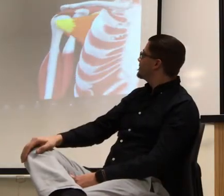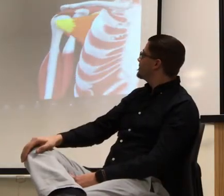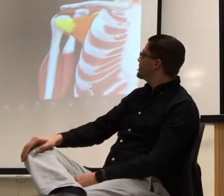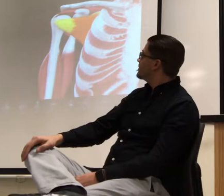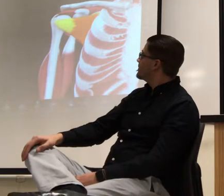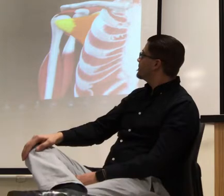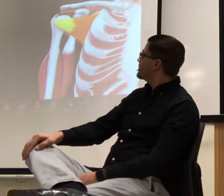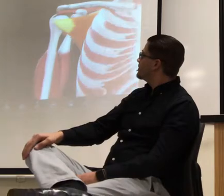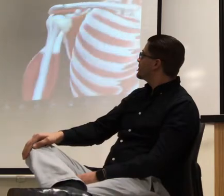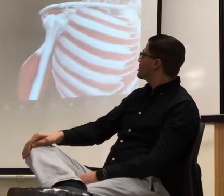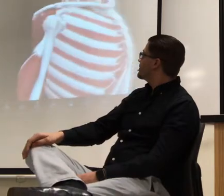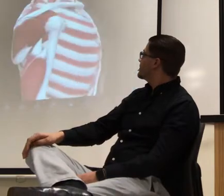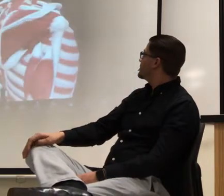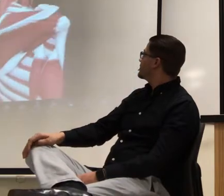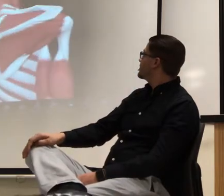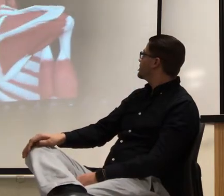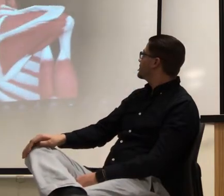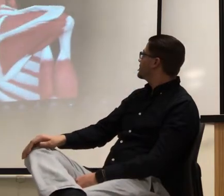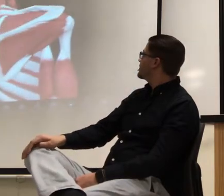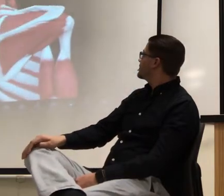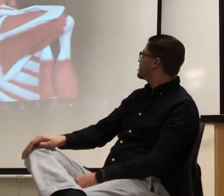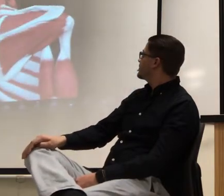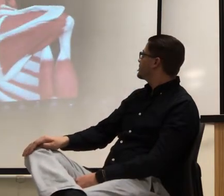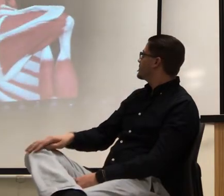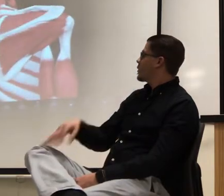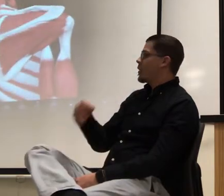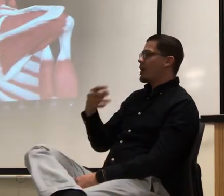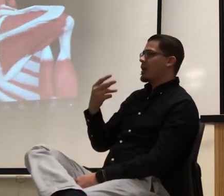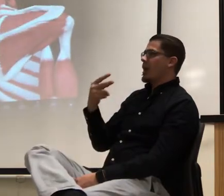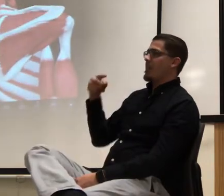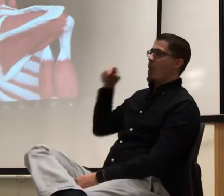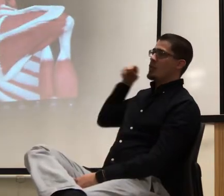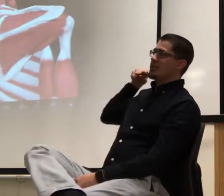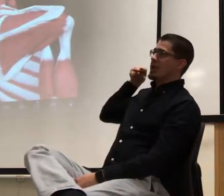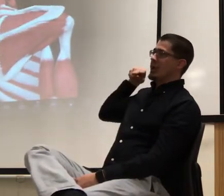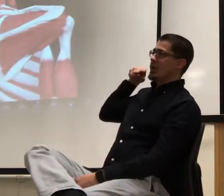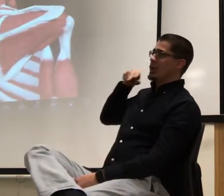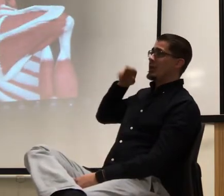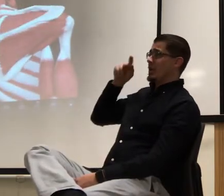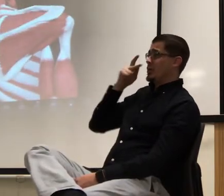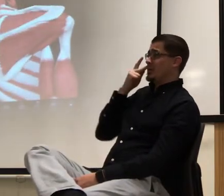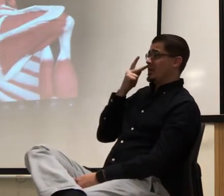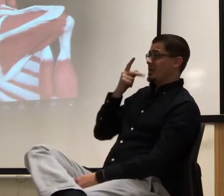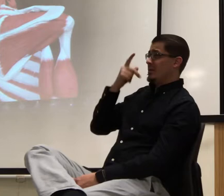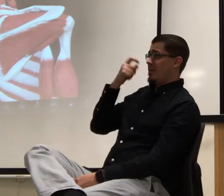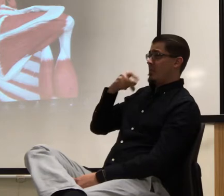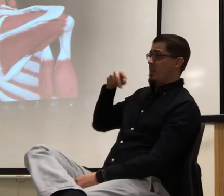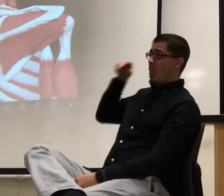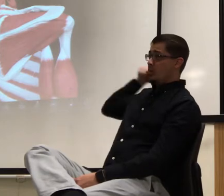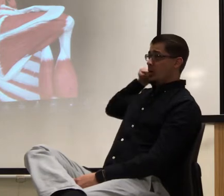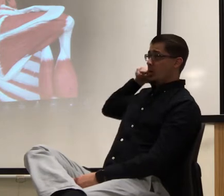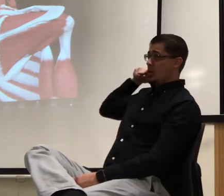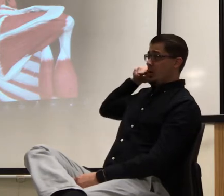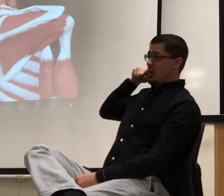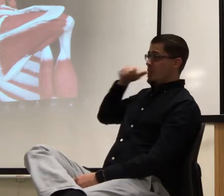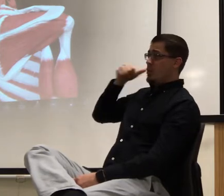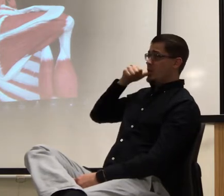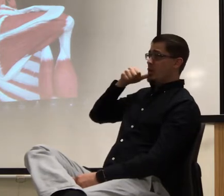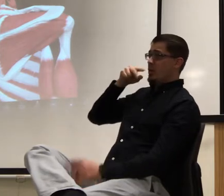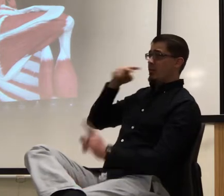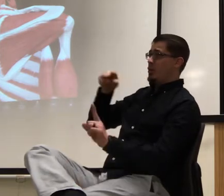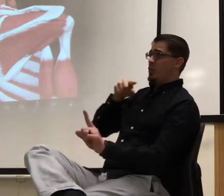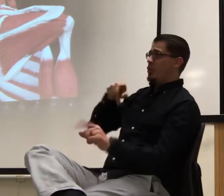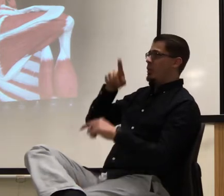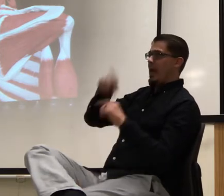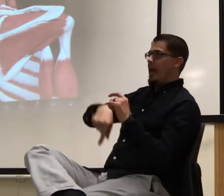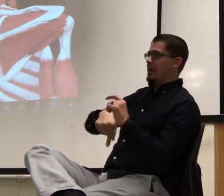So I have it highlighted. Let's look at it from the posterior view. Can you see it from the posterior view, yes or no? No, can't see